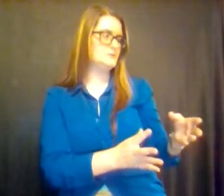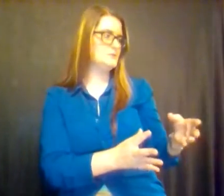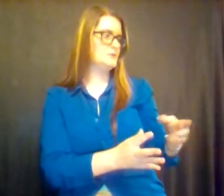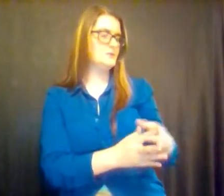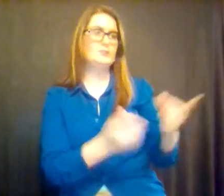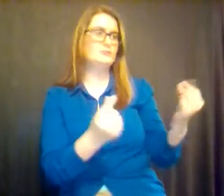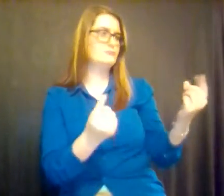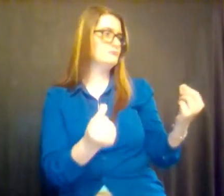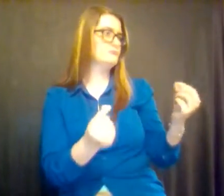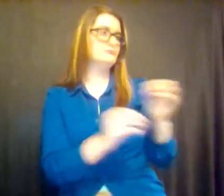murmured.